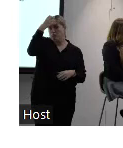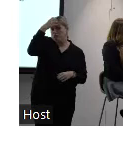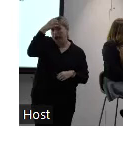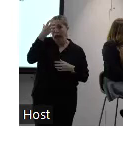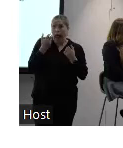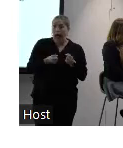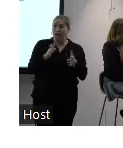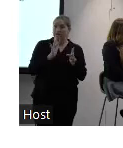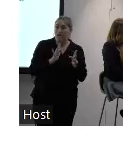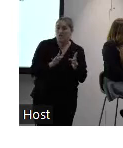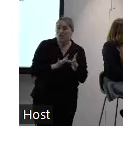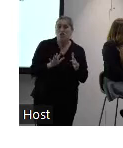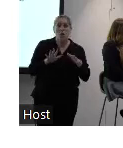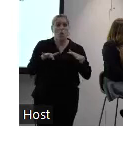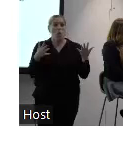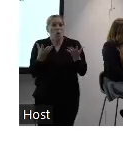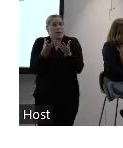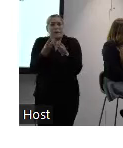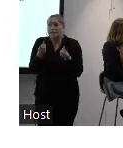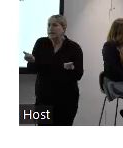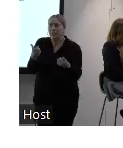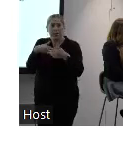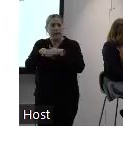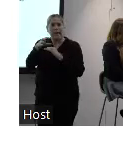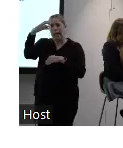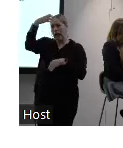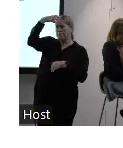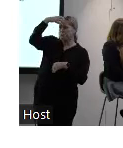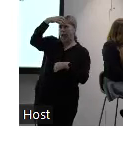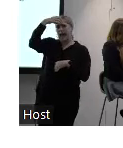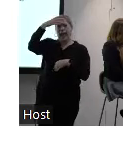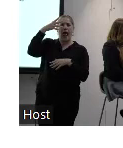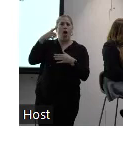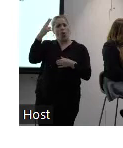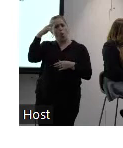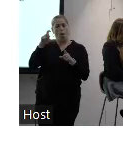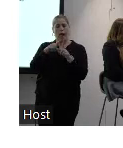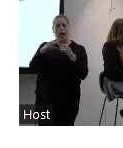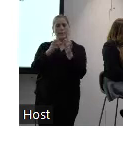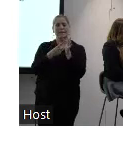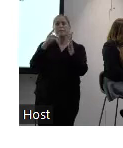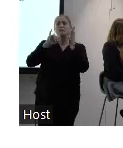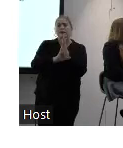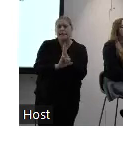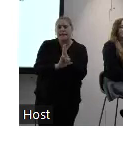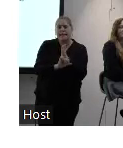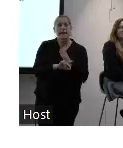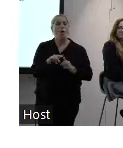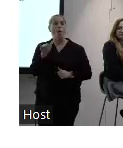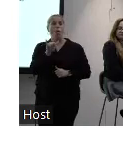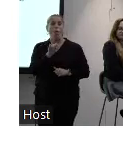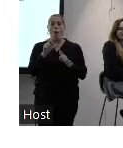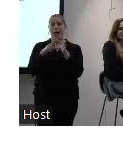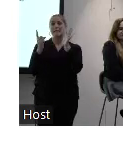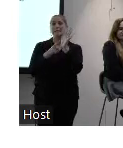brain, debris that's left behind as a part of normal brain function, cells that are dying, or proteins